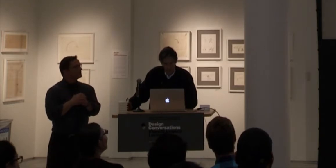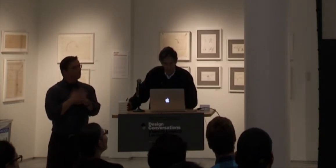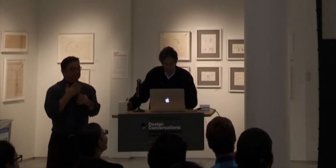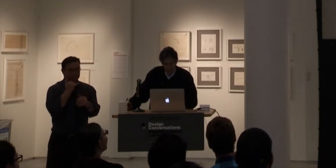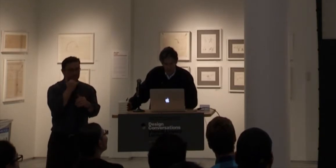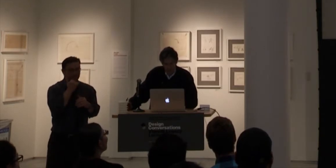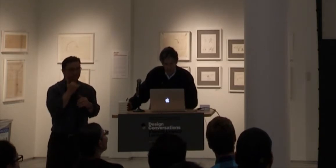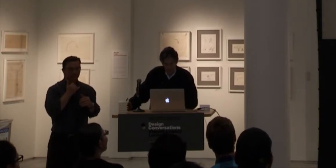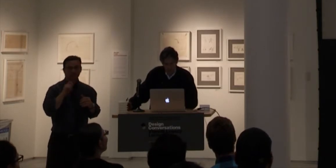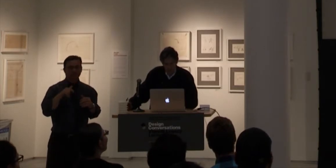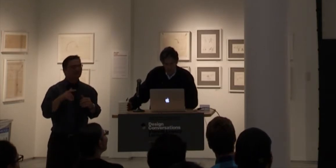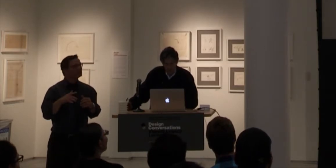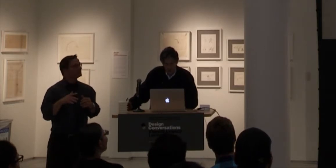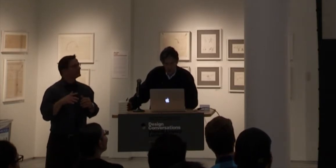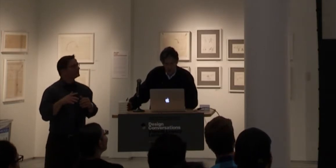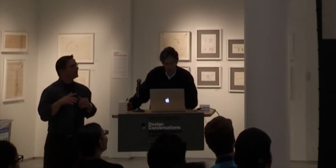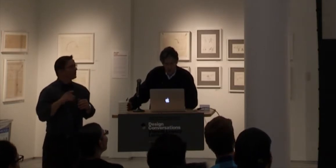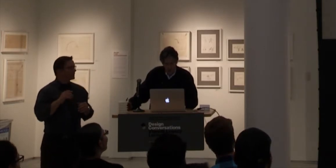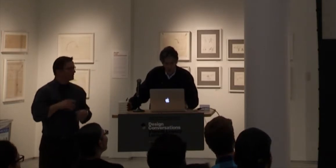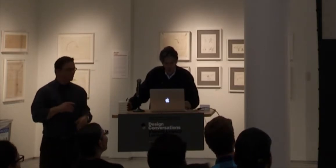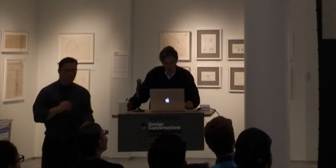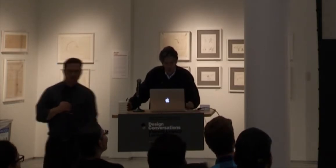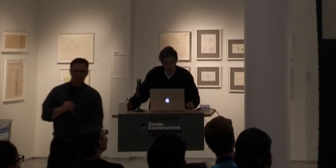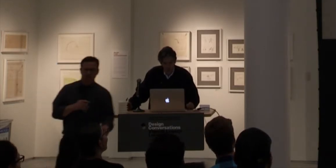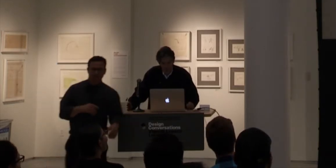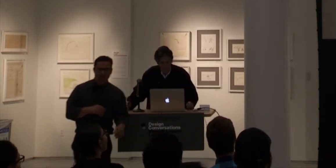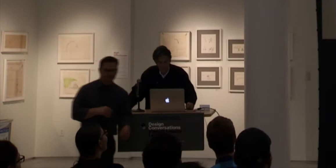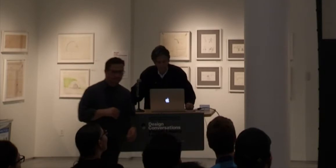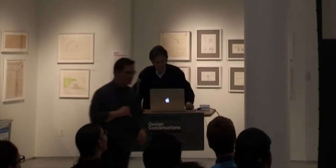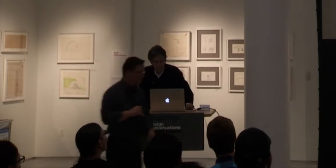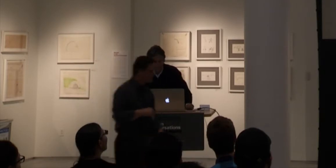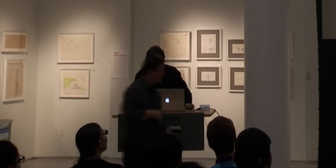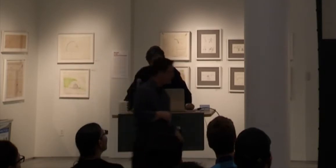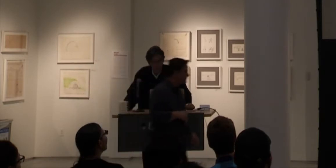Oops, do I have to? Okay.